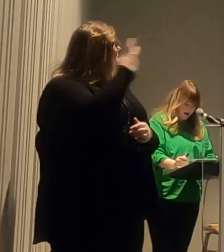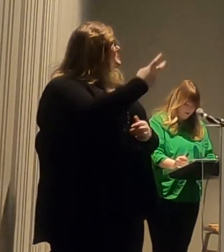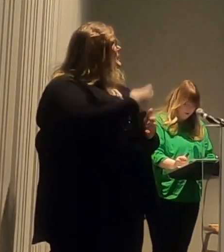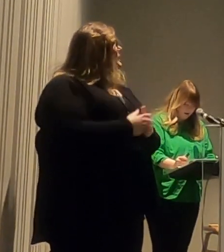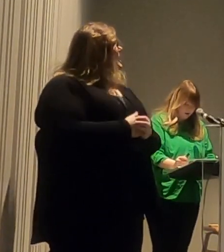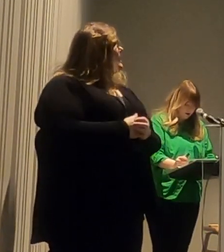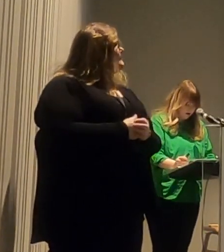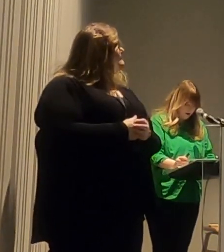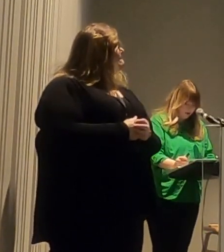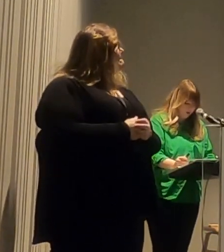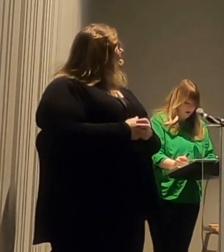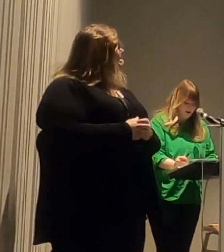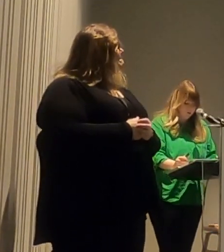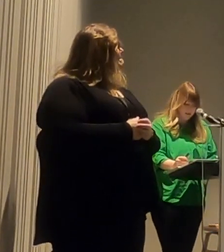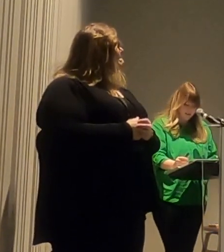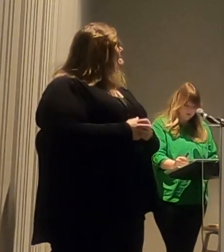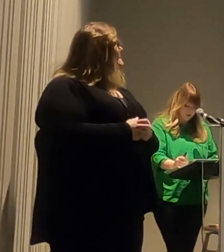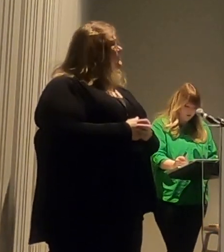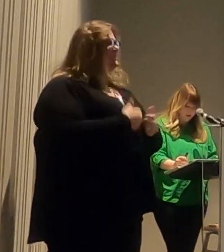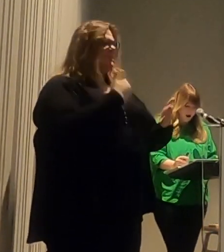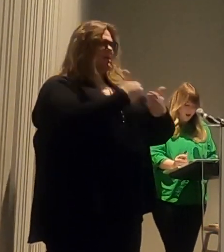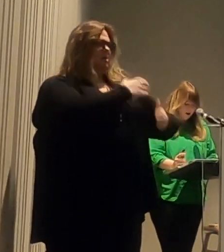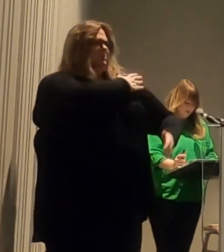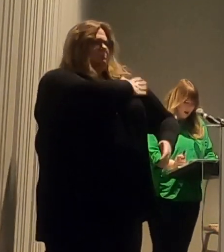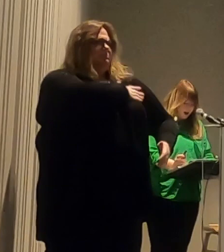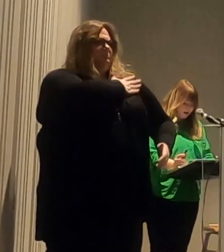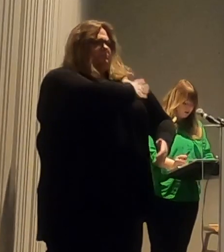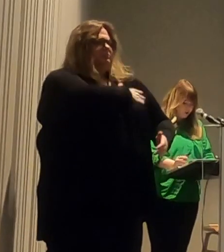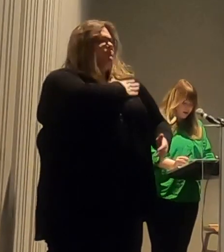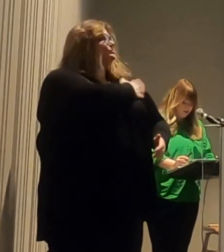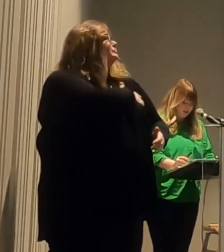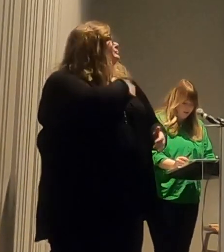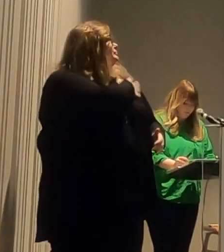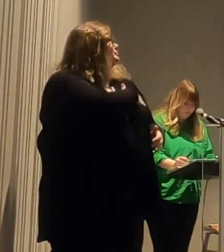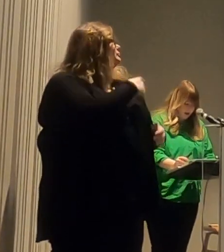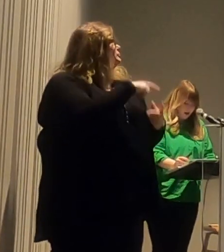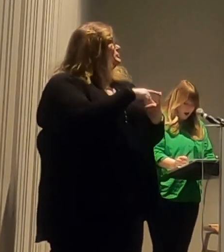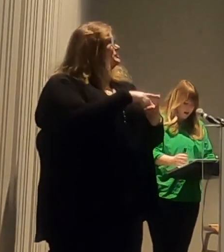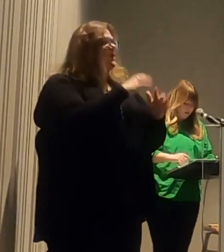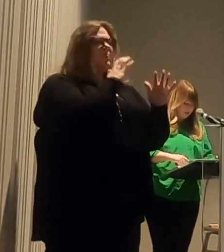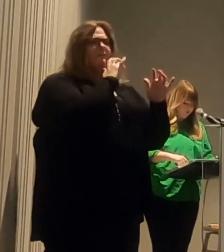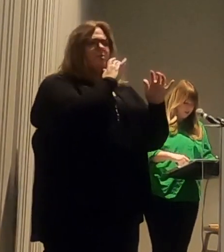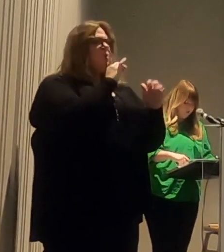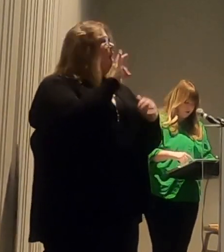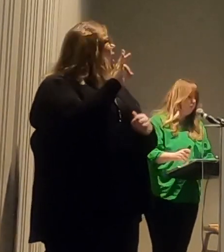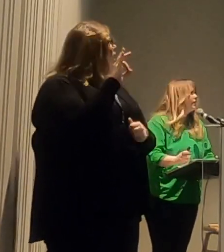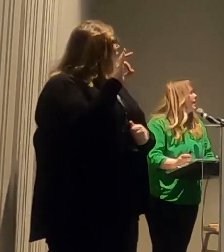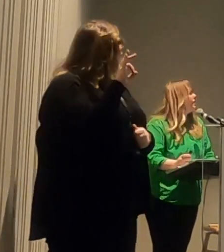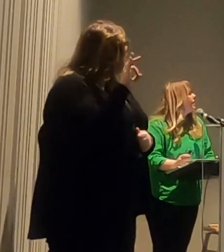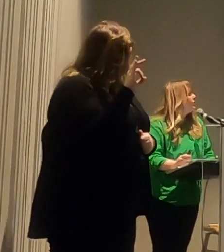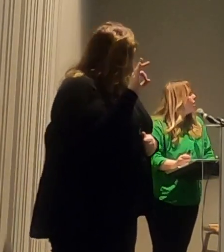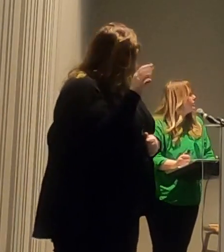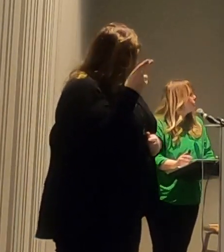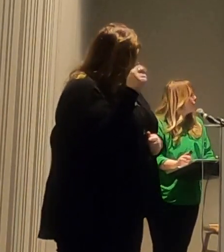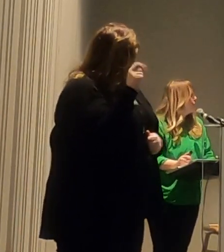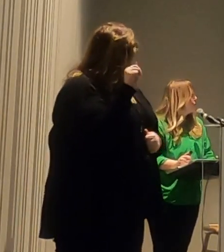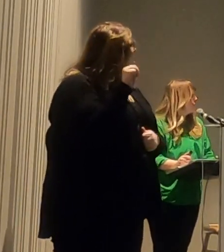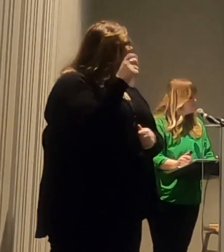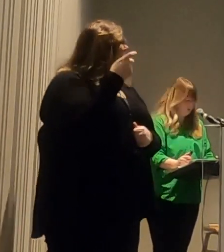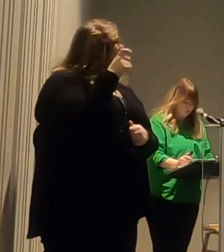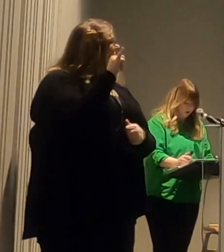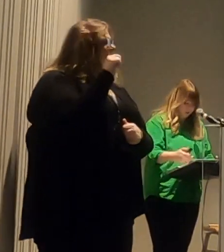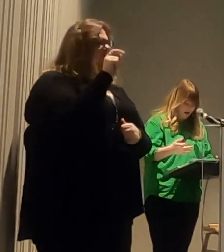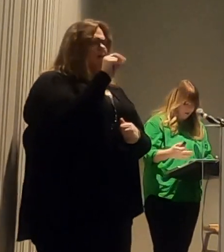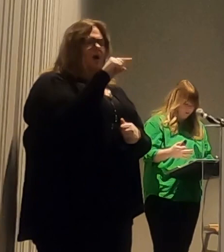we have, near the arm is the flute of Han Xianzi, and this flute can cause